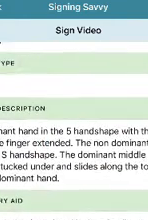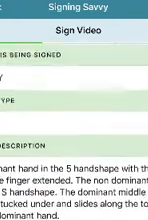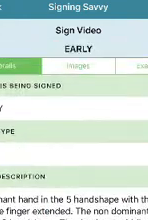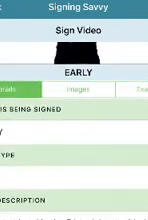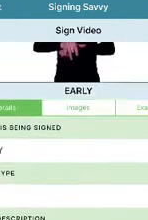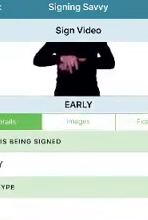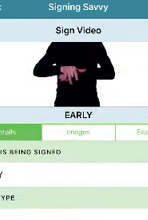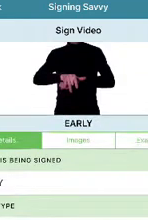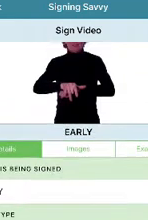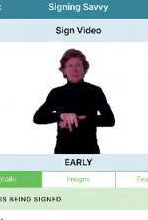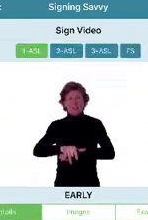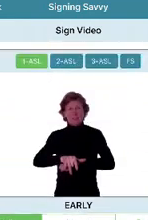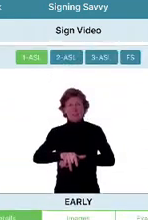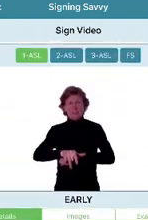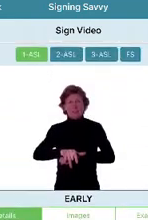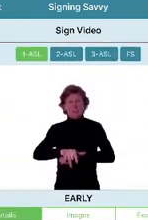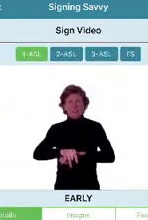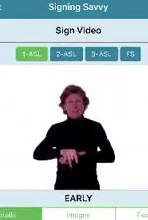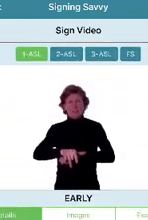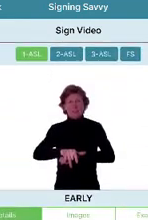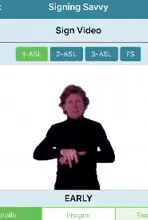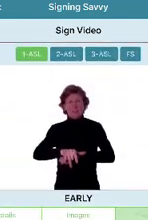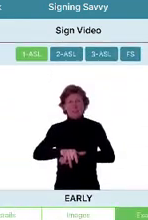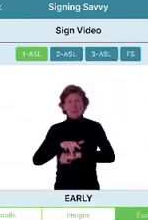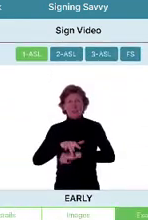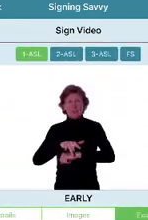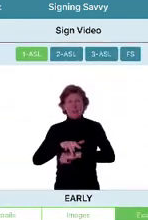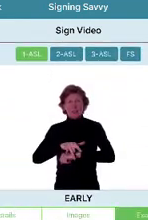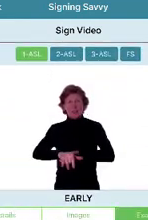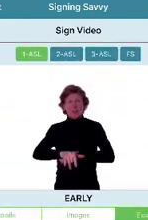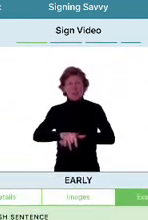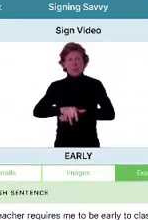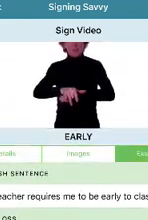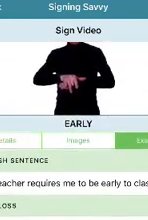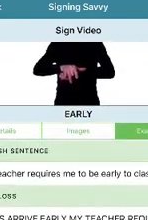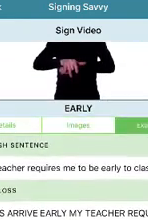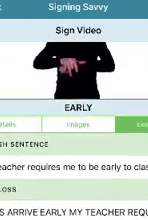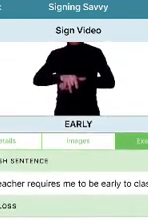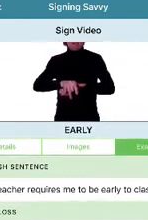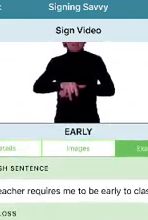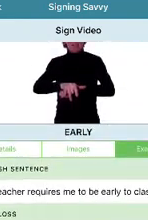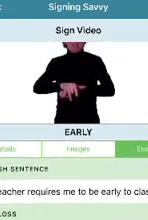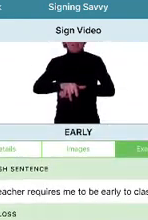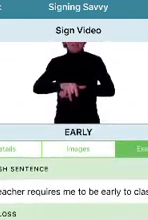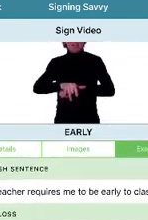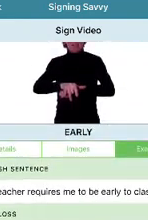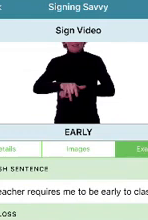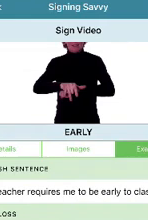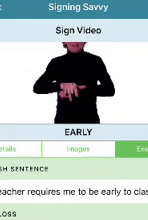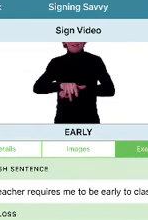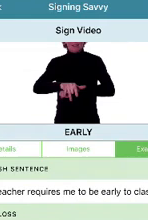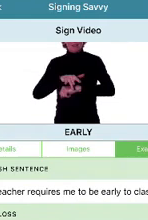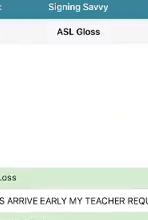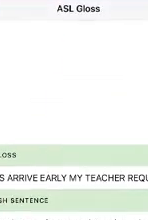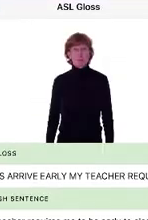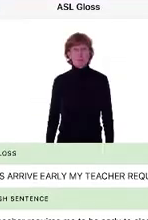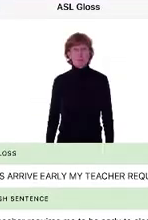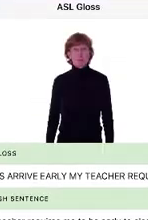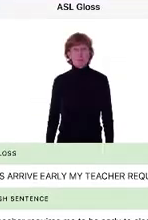really excited because most of them carry around their phone with them everywhere. So to be able to have this feature on their phone and just be able to see these